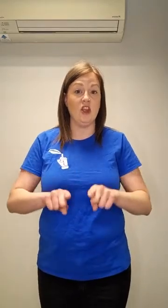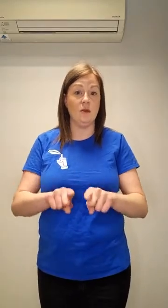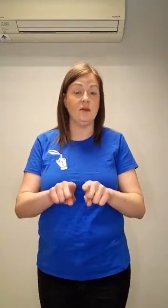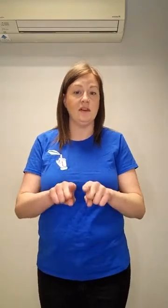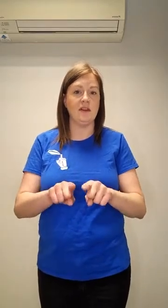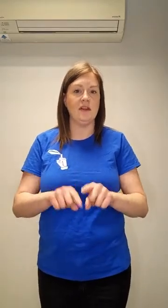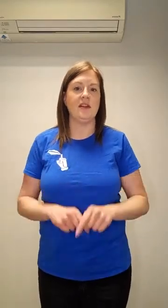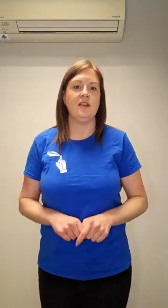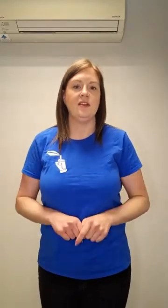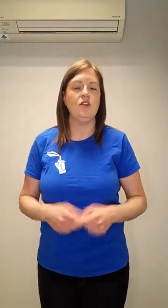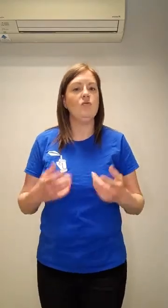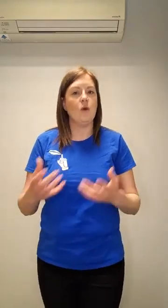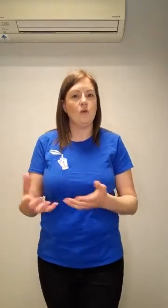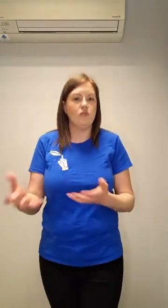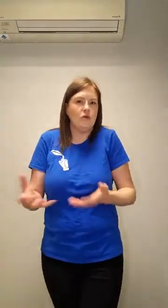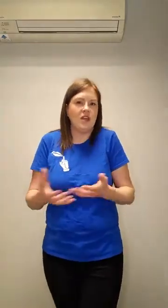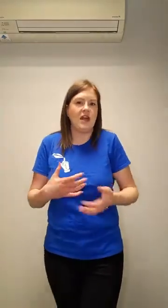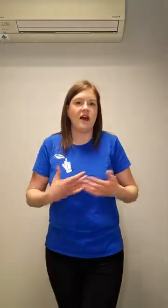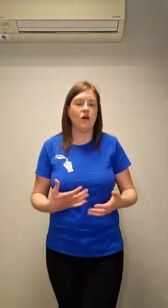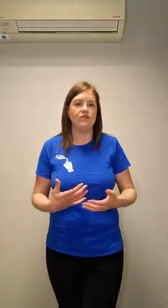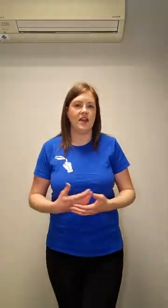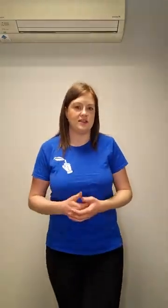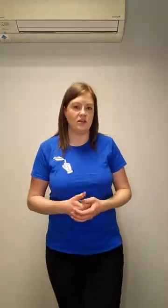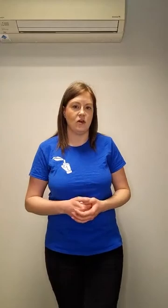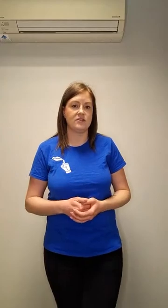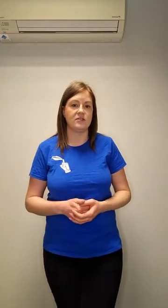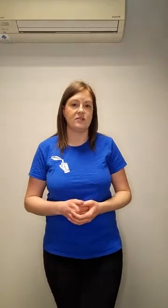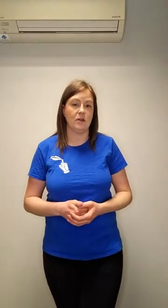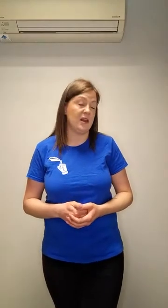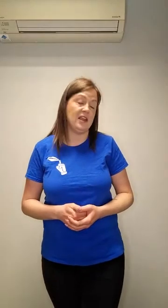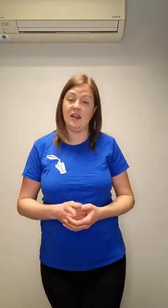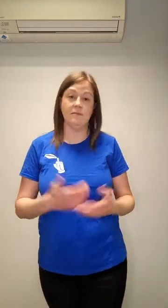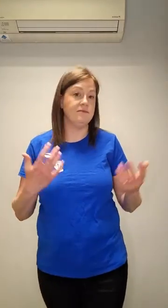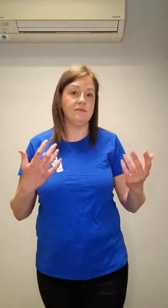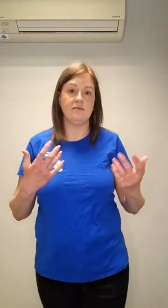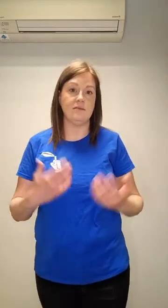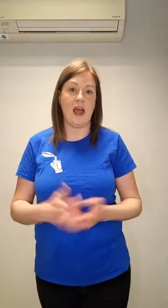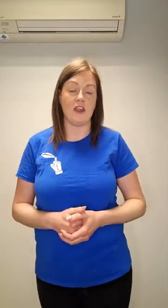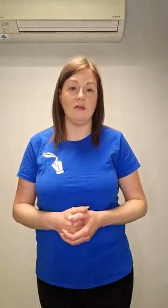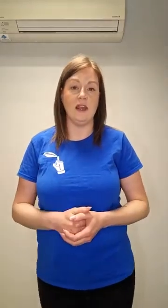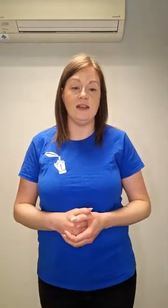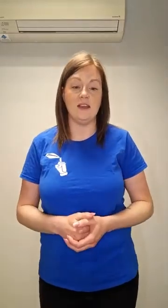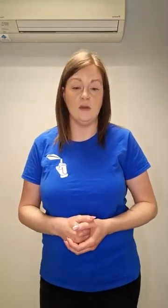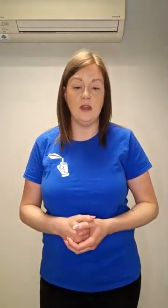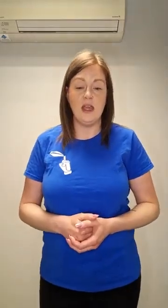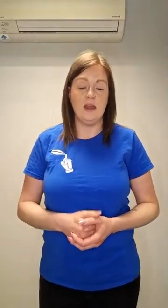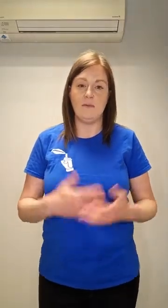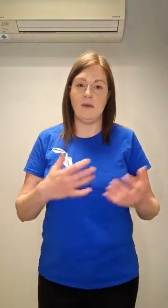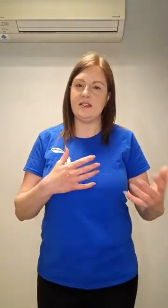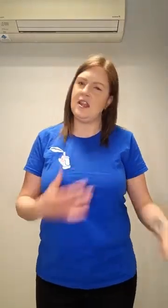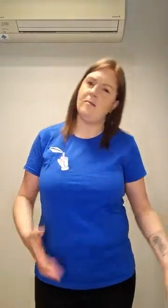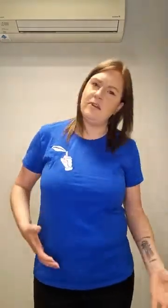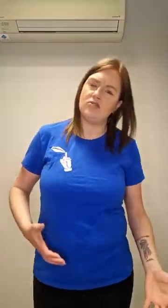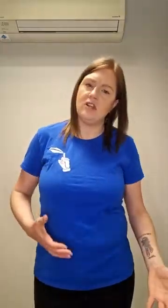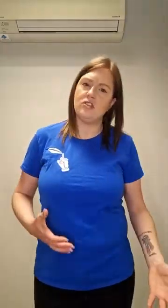you, you know you can get that context across completely accurately. So it might seem a bit strange